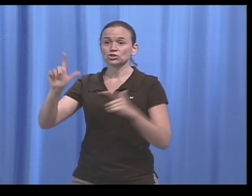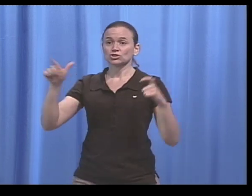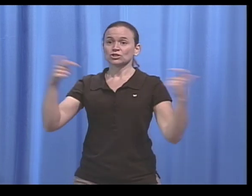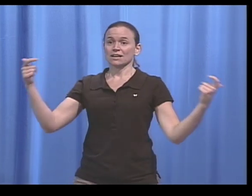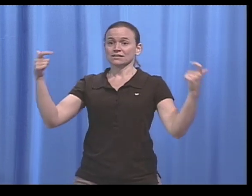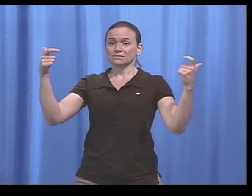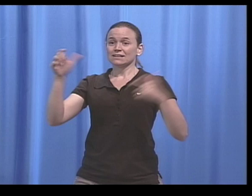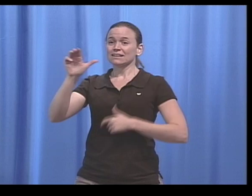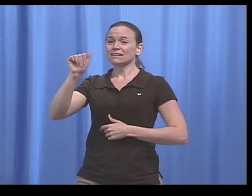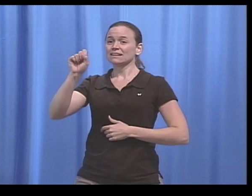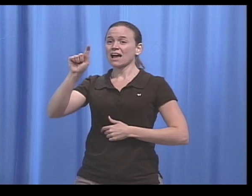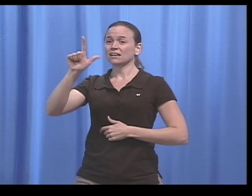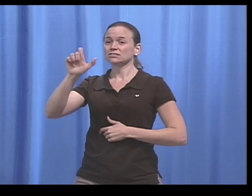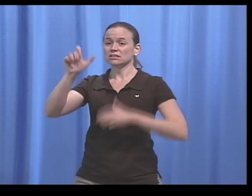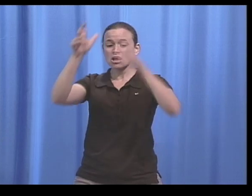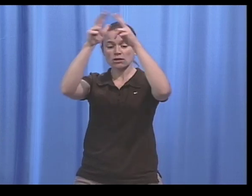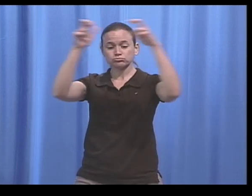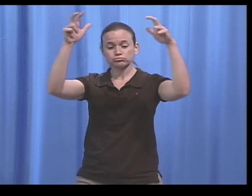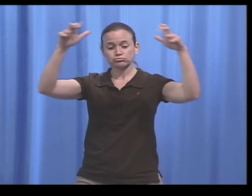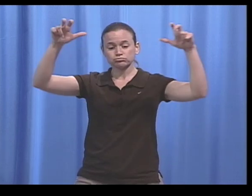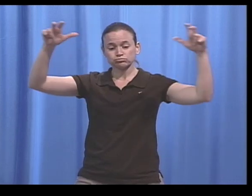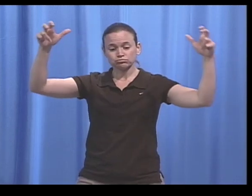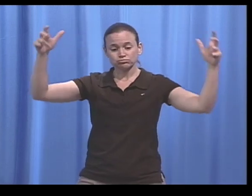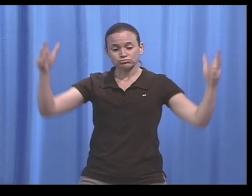to the giant's castle.